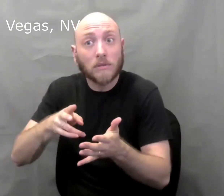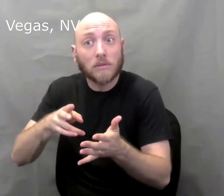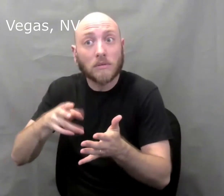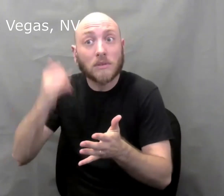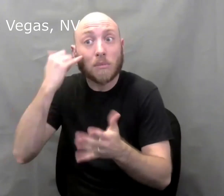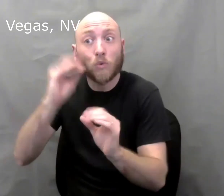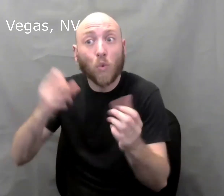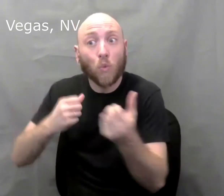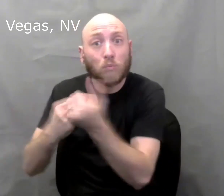support.